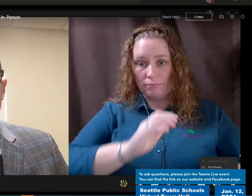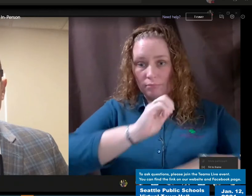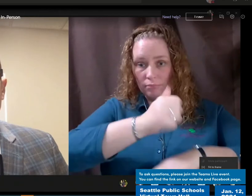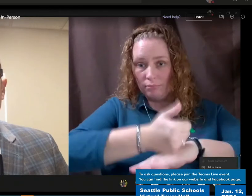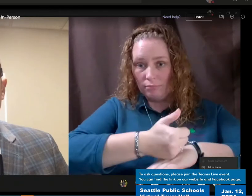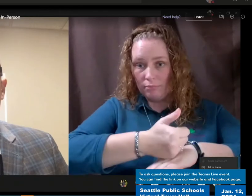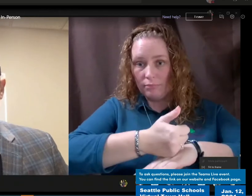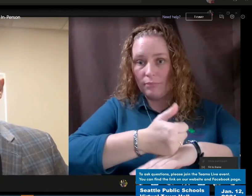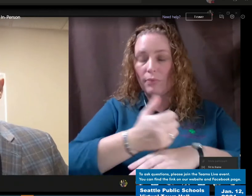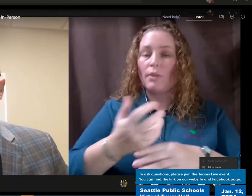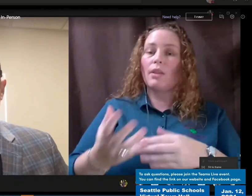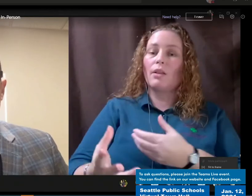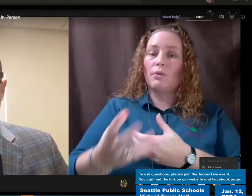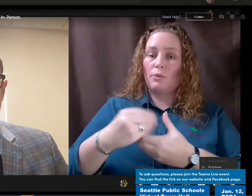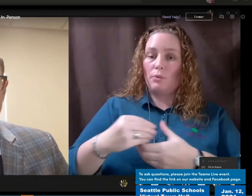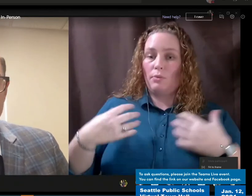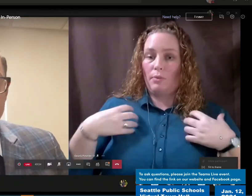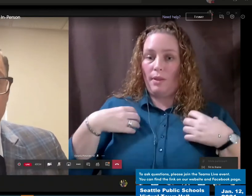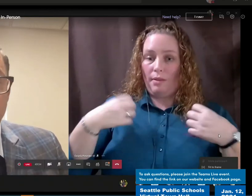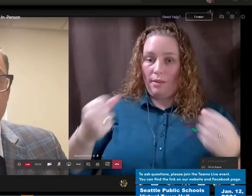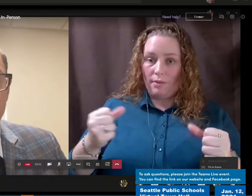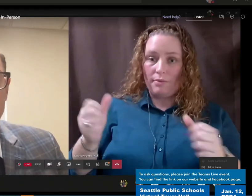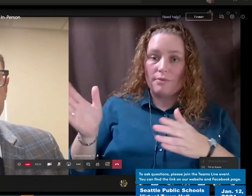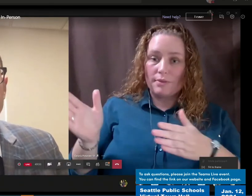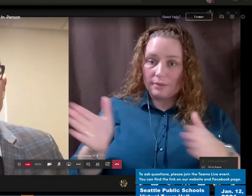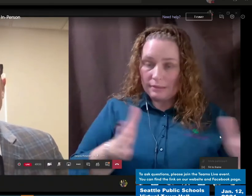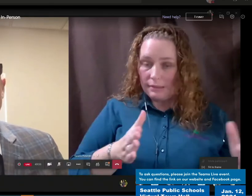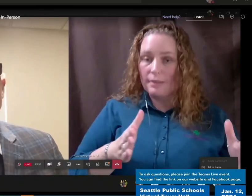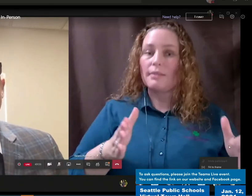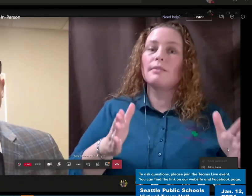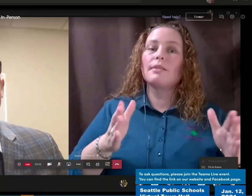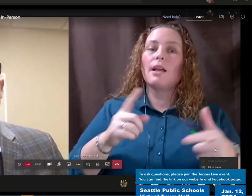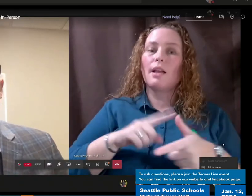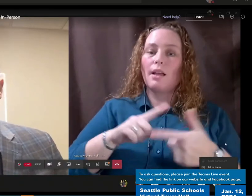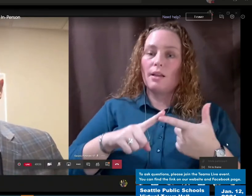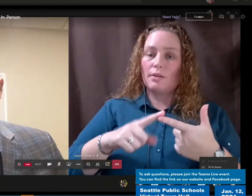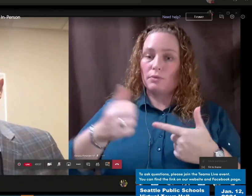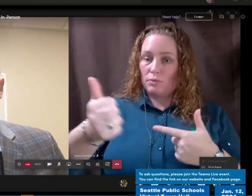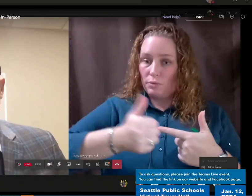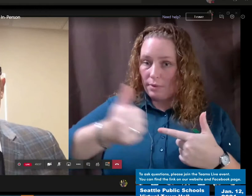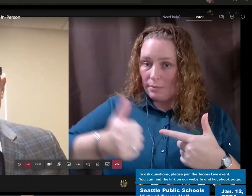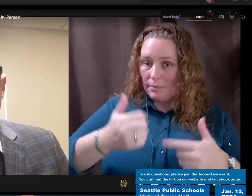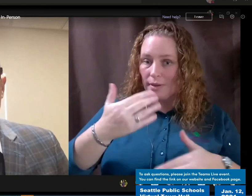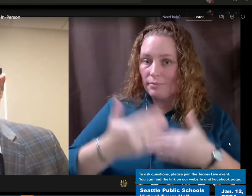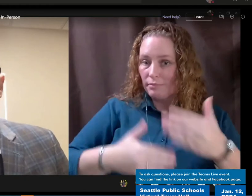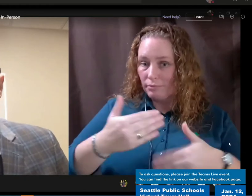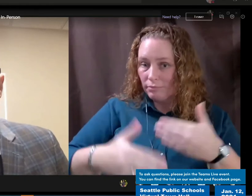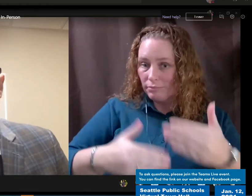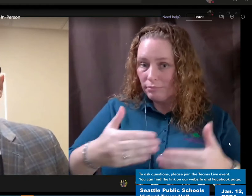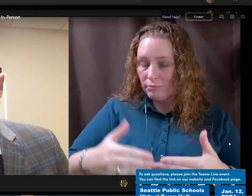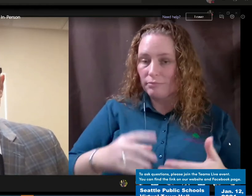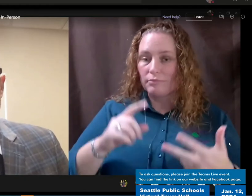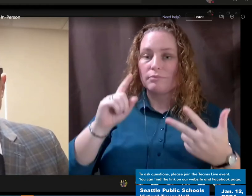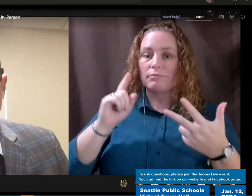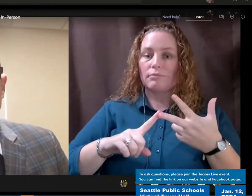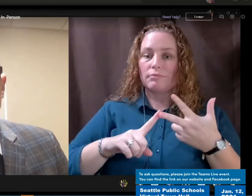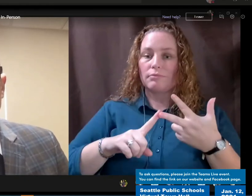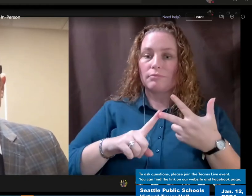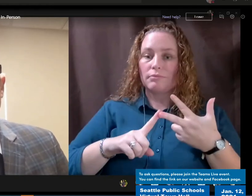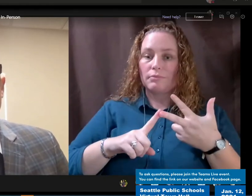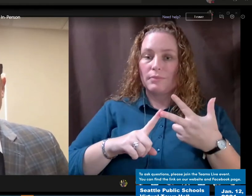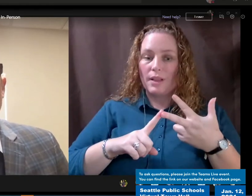health and safety protocols, but we have transportation protocols. We also have about how we're going to transition through different